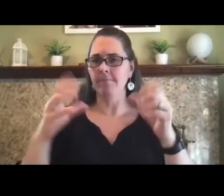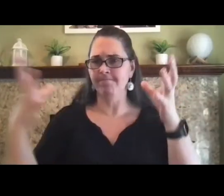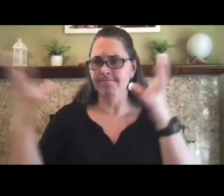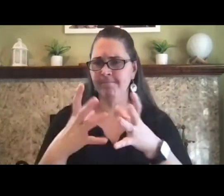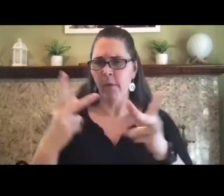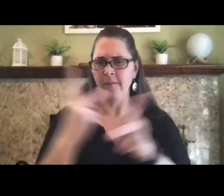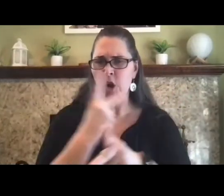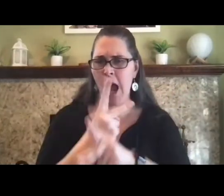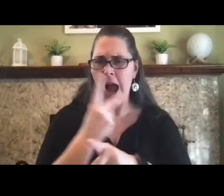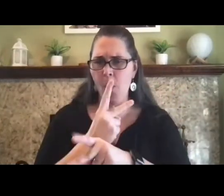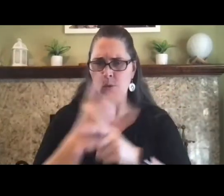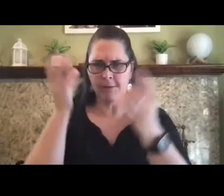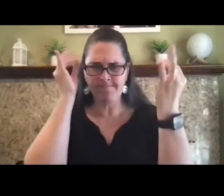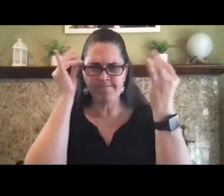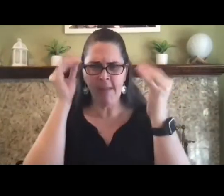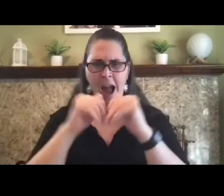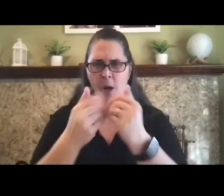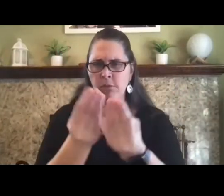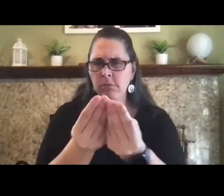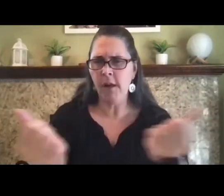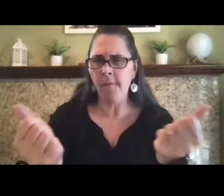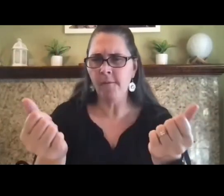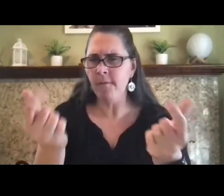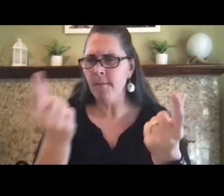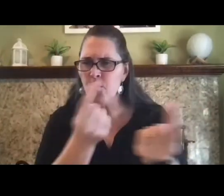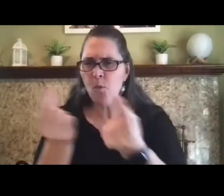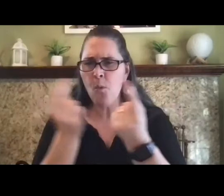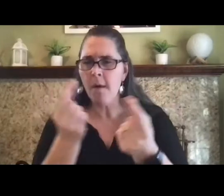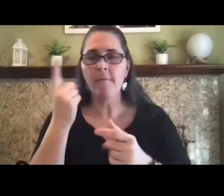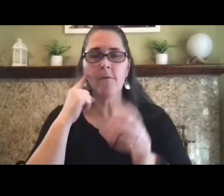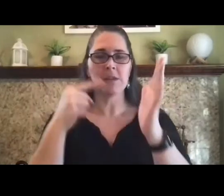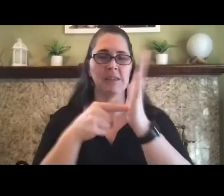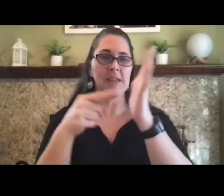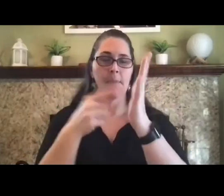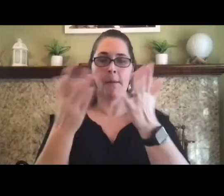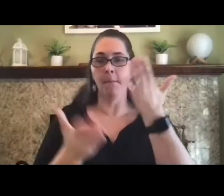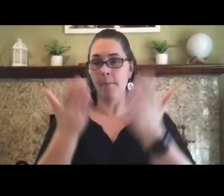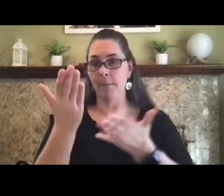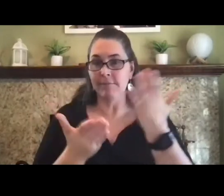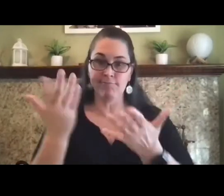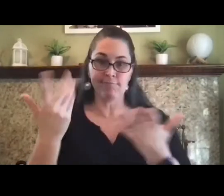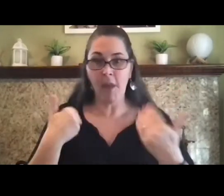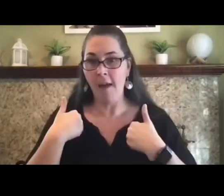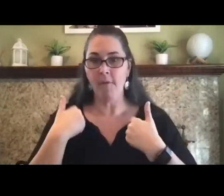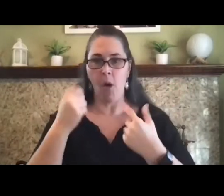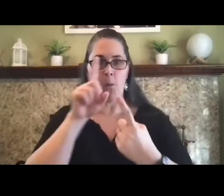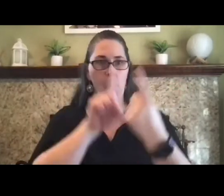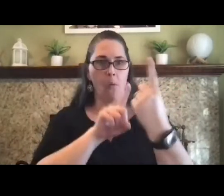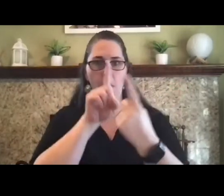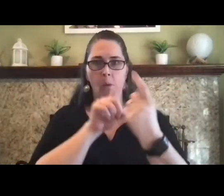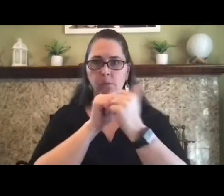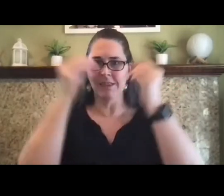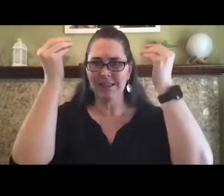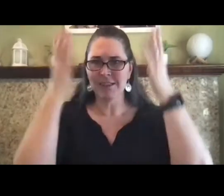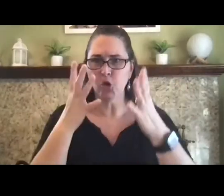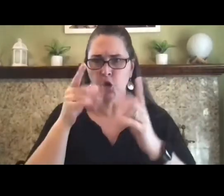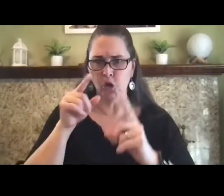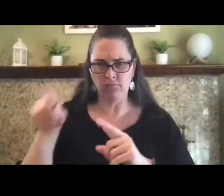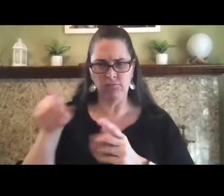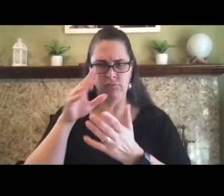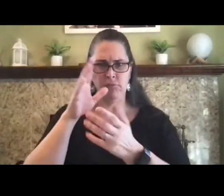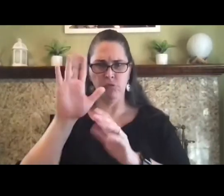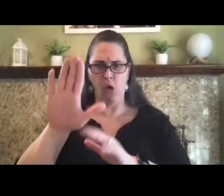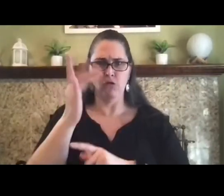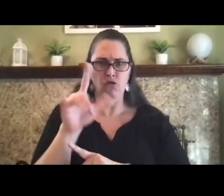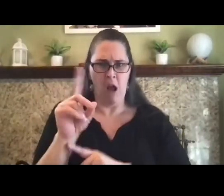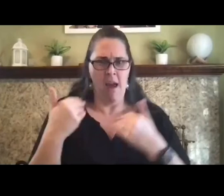issue and you can brainstorm together on how to navigate through it. For example, maybe your child has an appointment set up for one-on-one support,